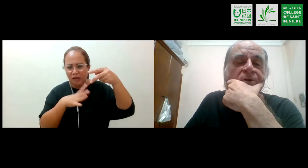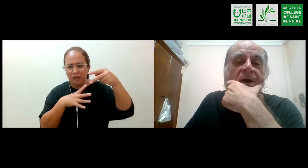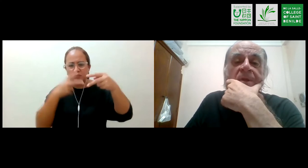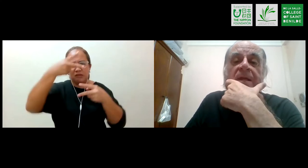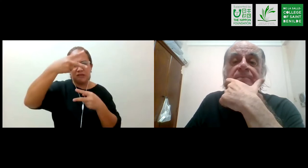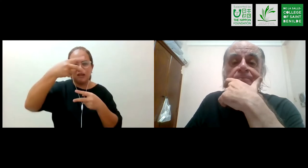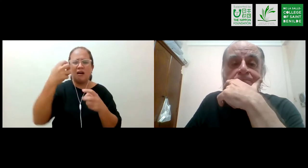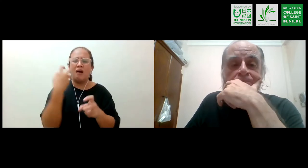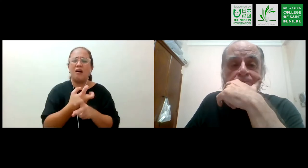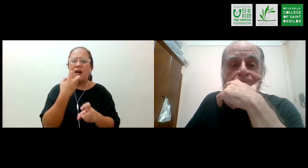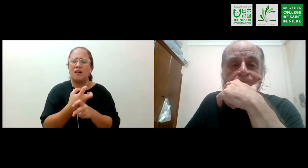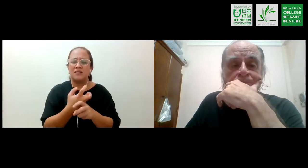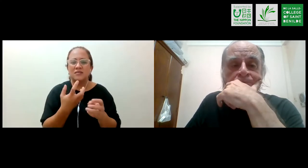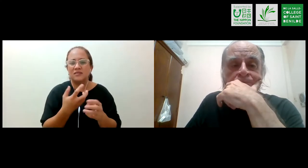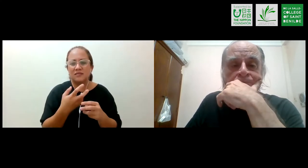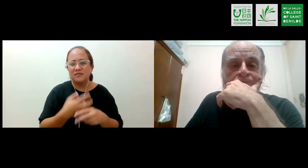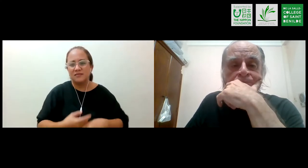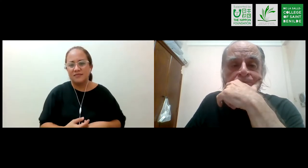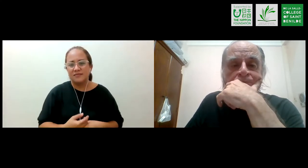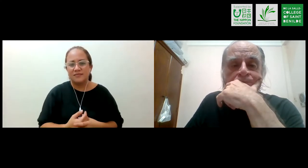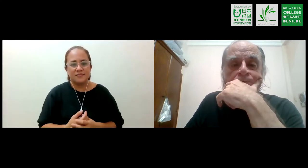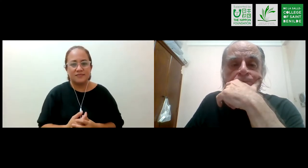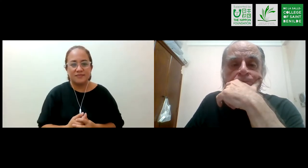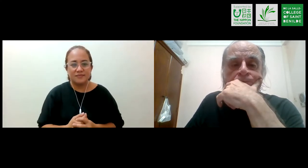Hard to type that in.